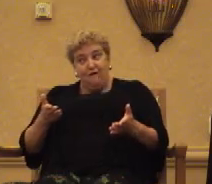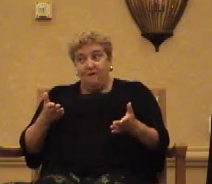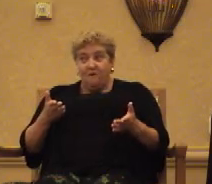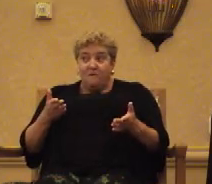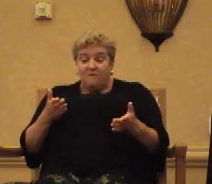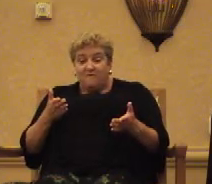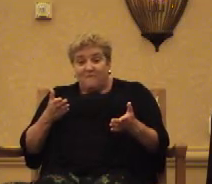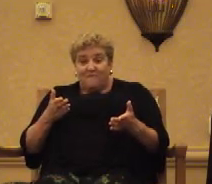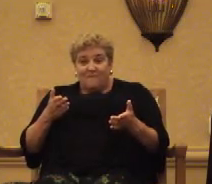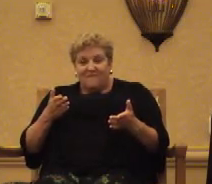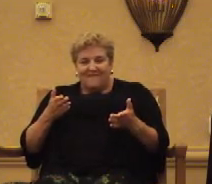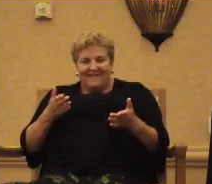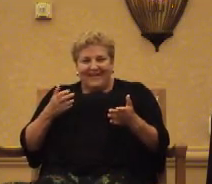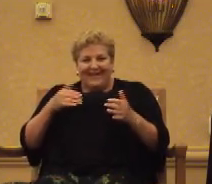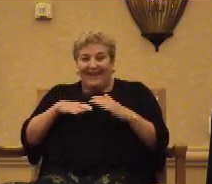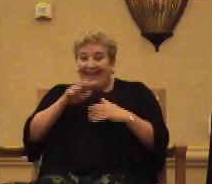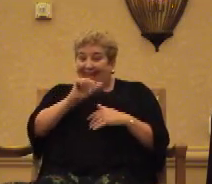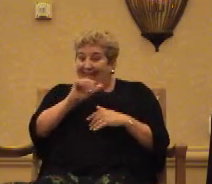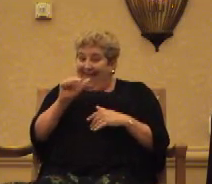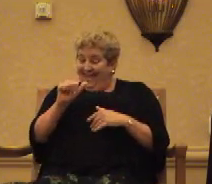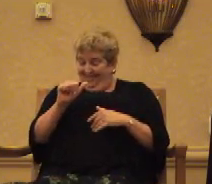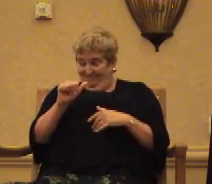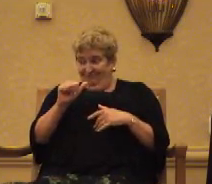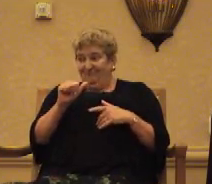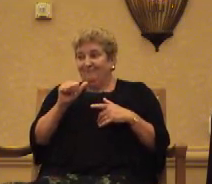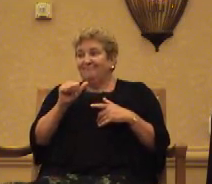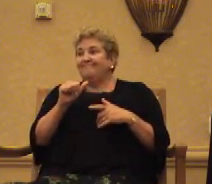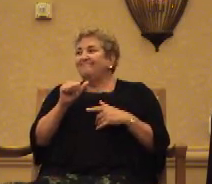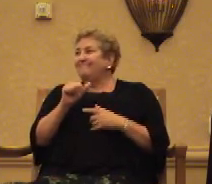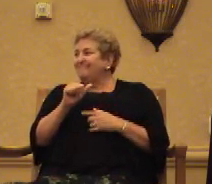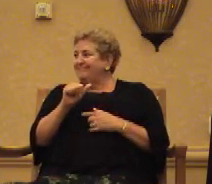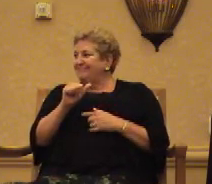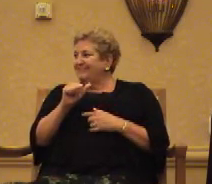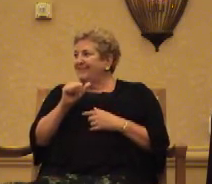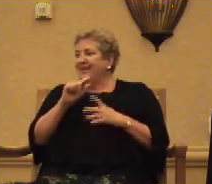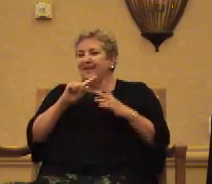here. And Alcoholics Anonymous started to change me.